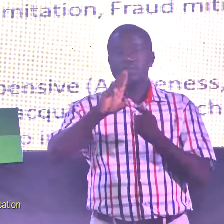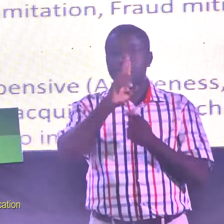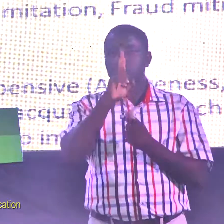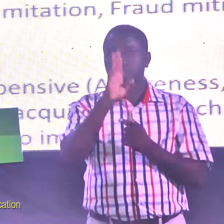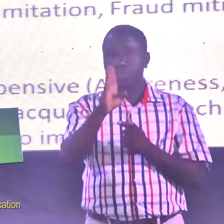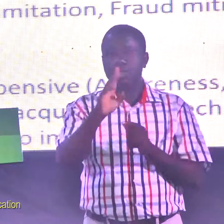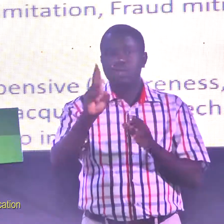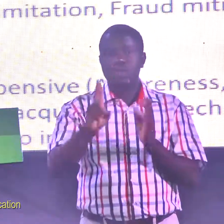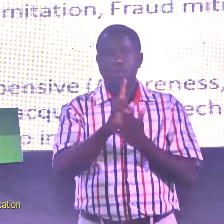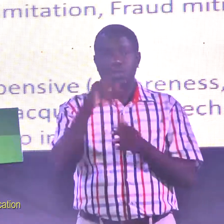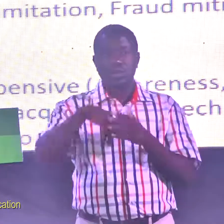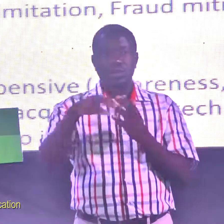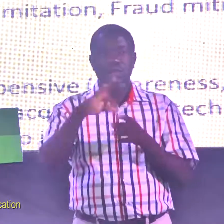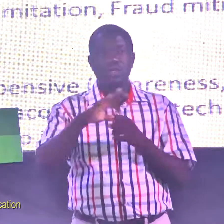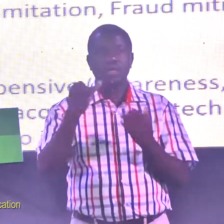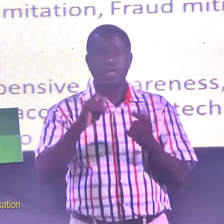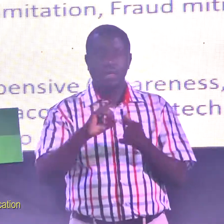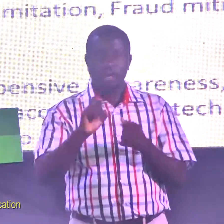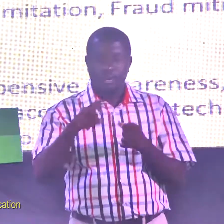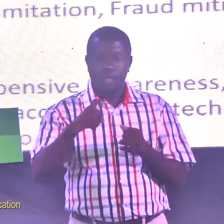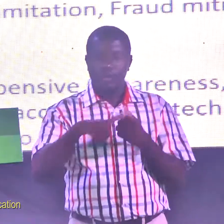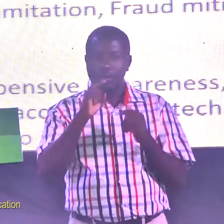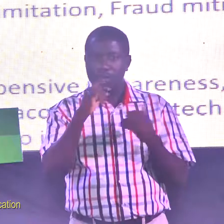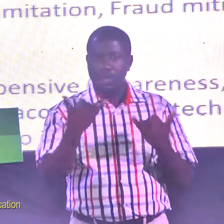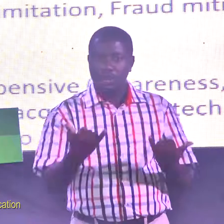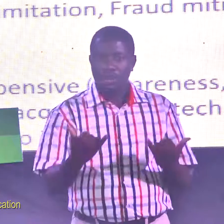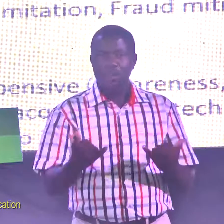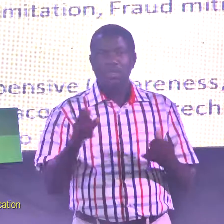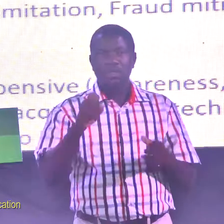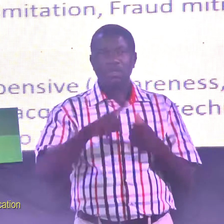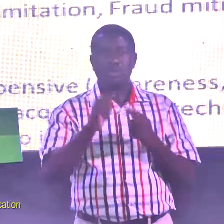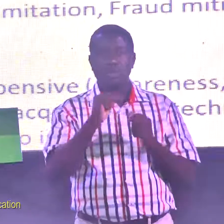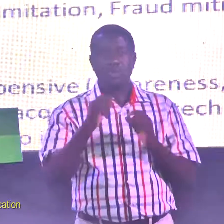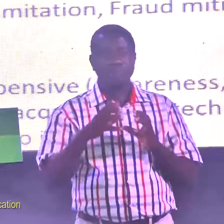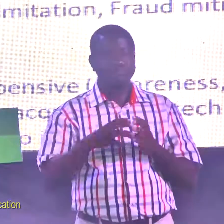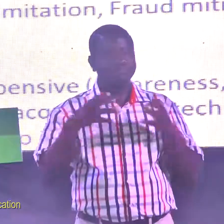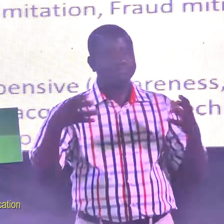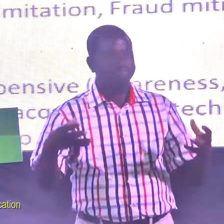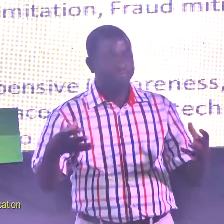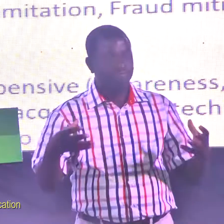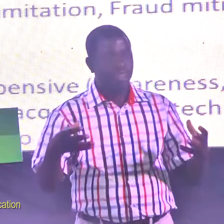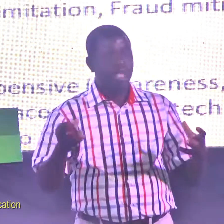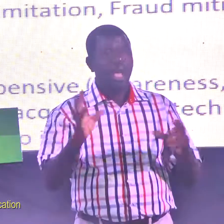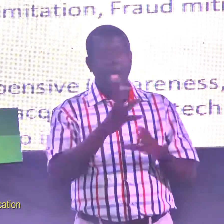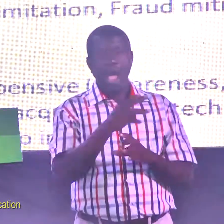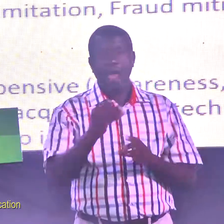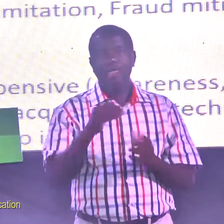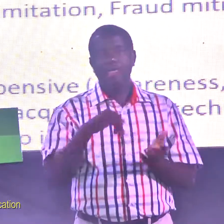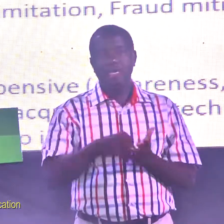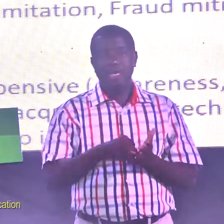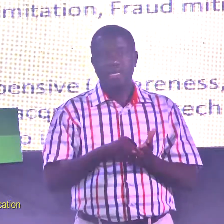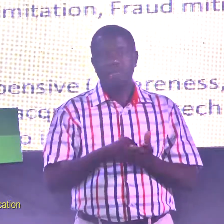has to be current, it has to be comprehensive, and